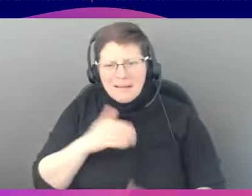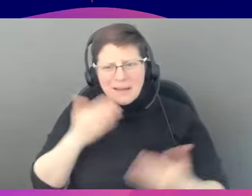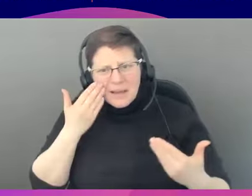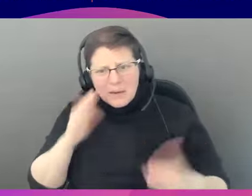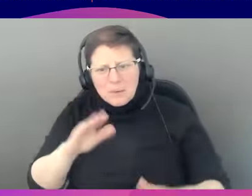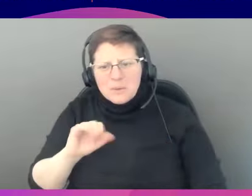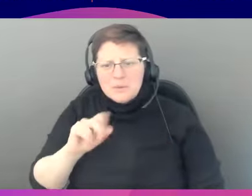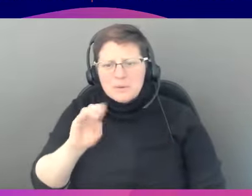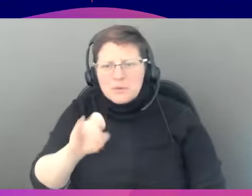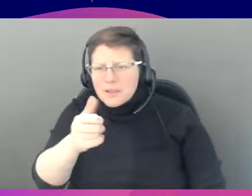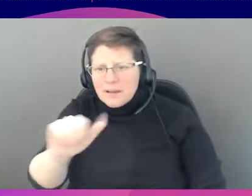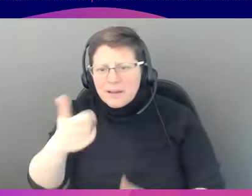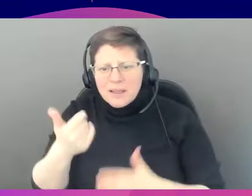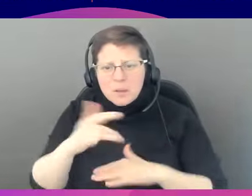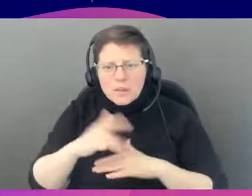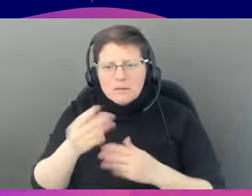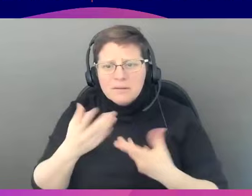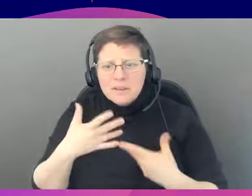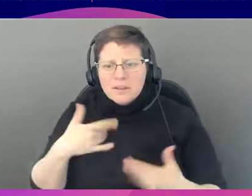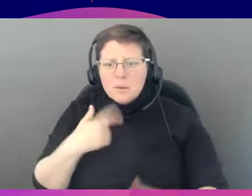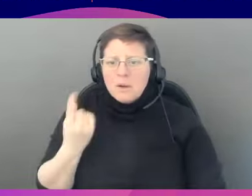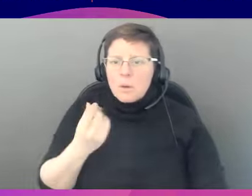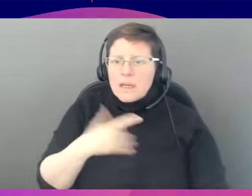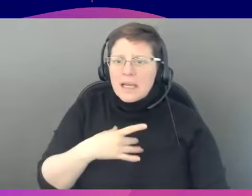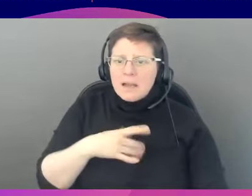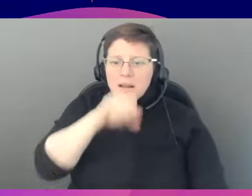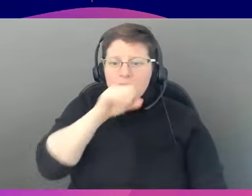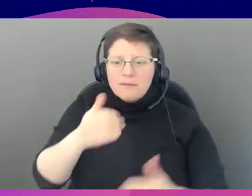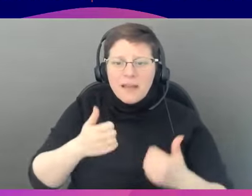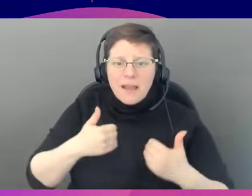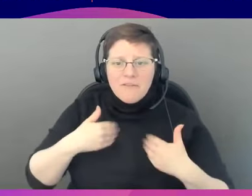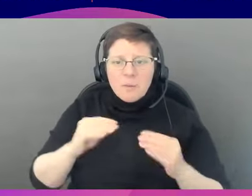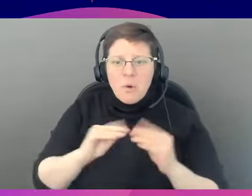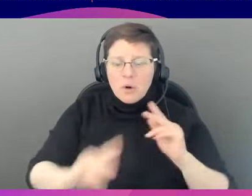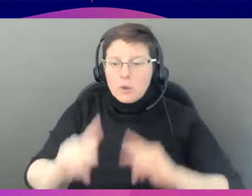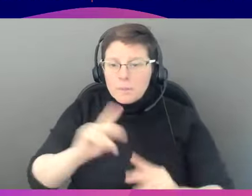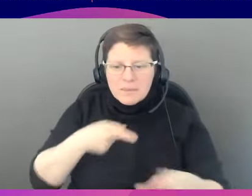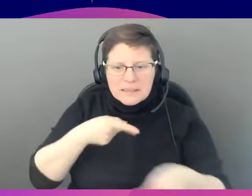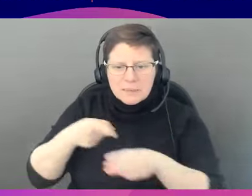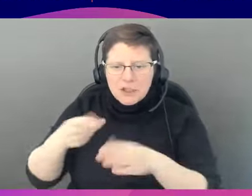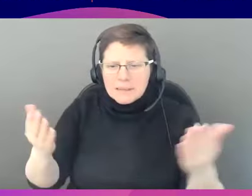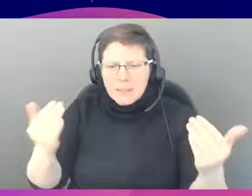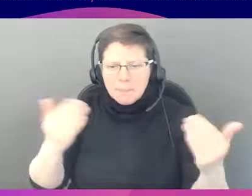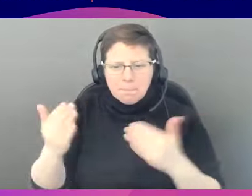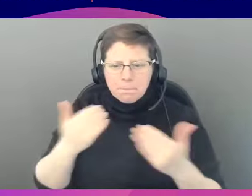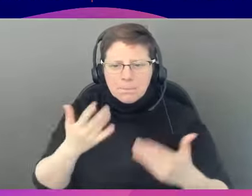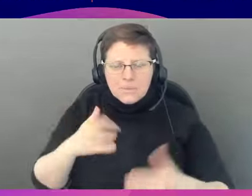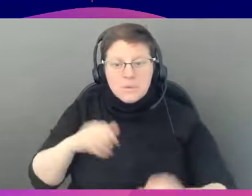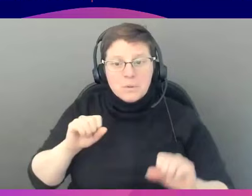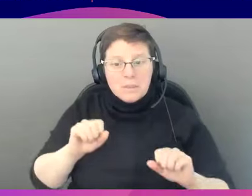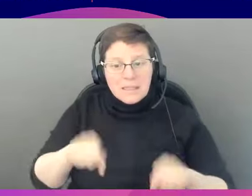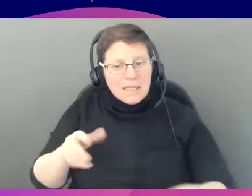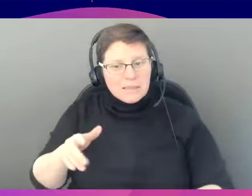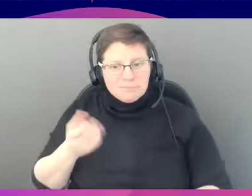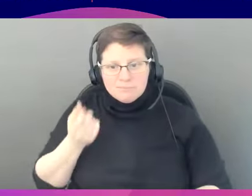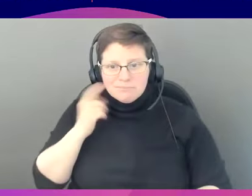to touch on anything else. We always love to have more folks at our community of practice where you can hear about everything that's going on.